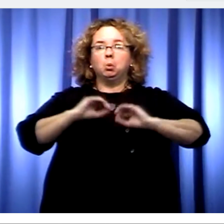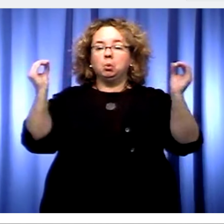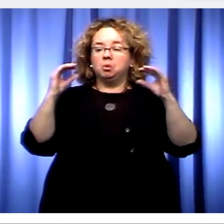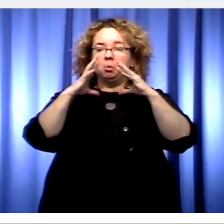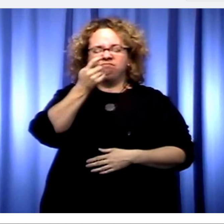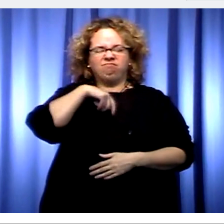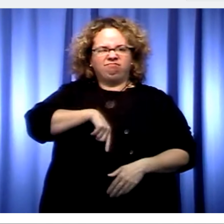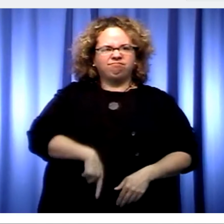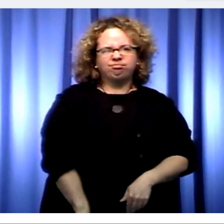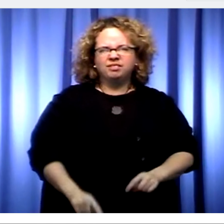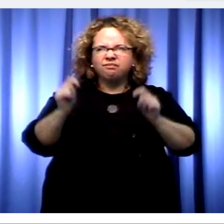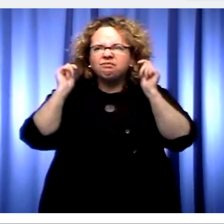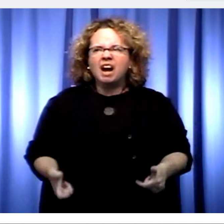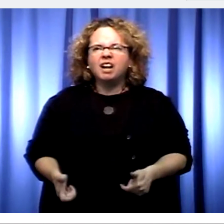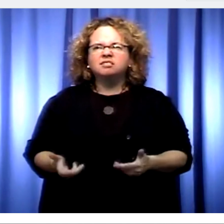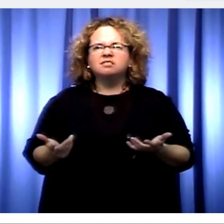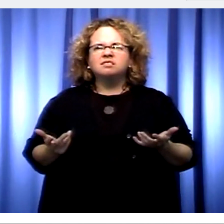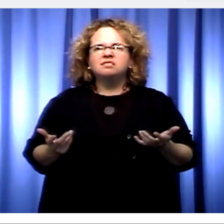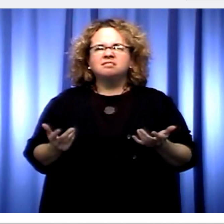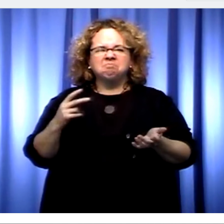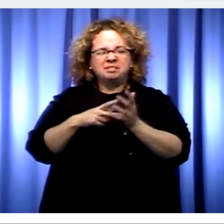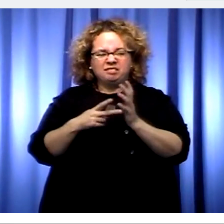Now your body's for absorption.